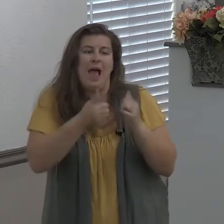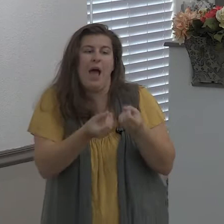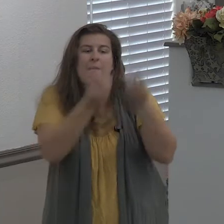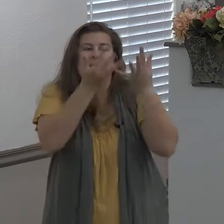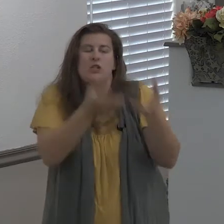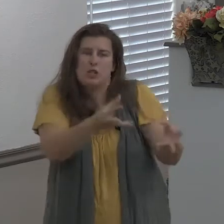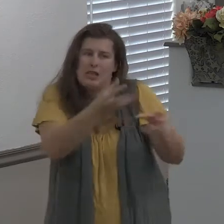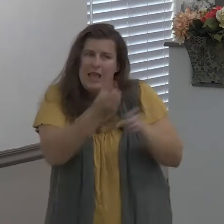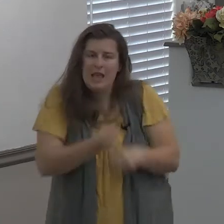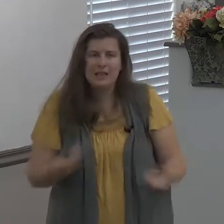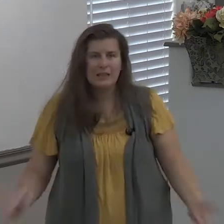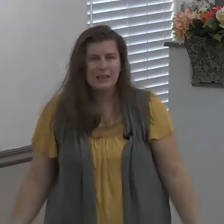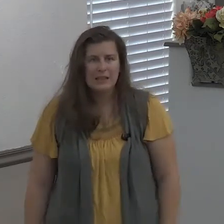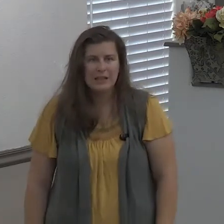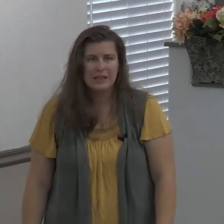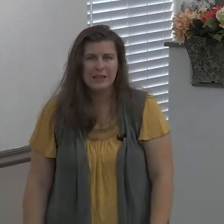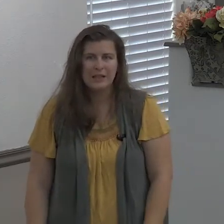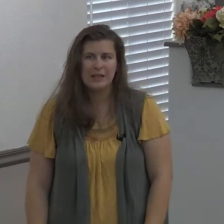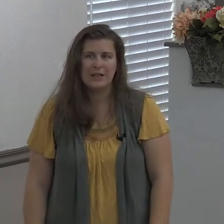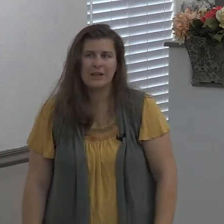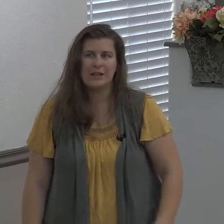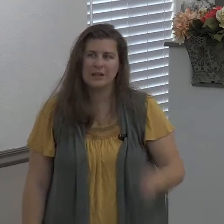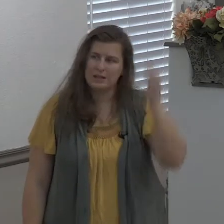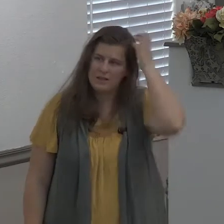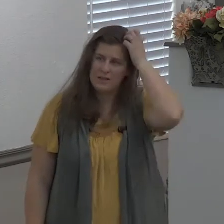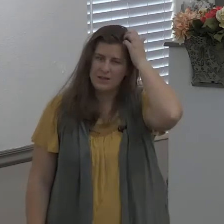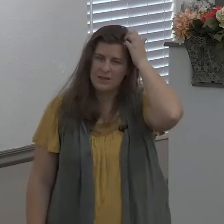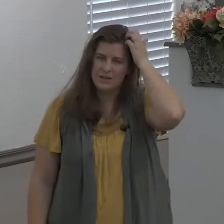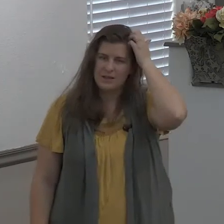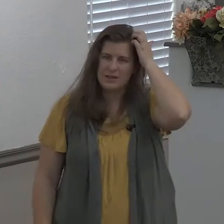gift. I didn't know you got to tell people what to give them.